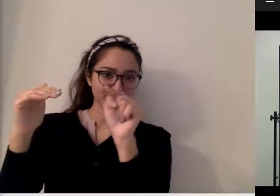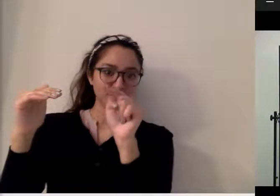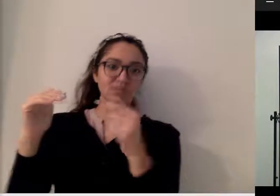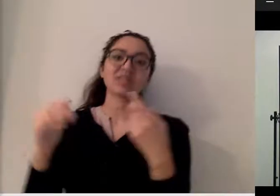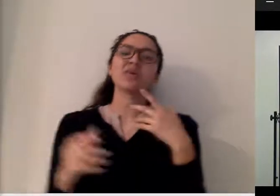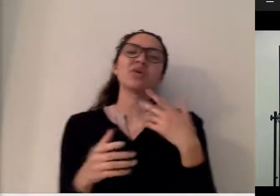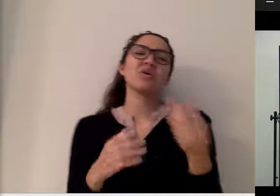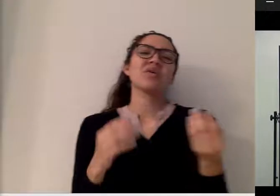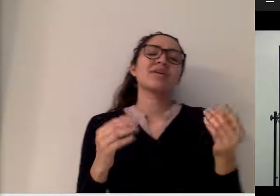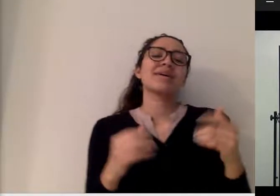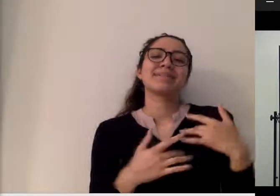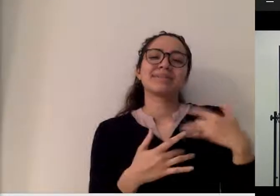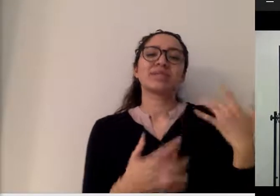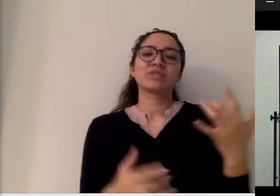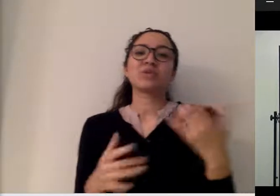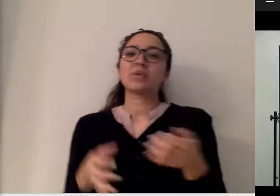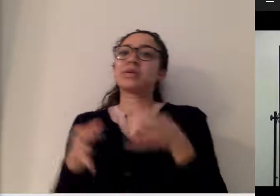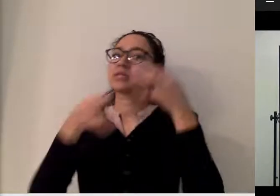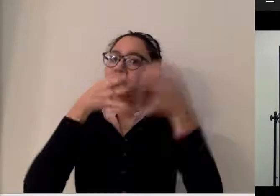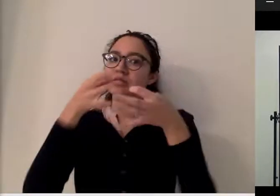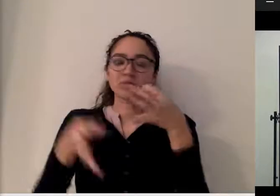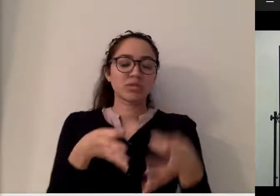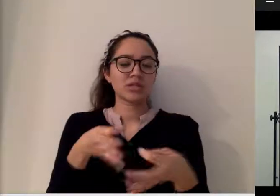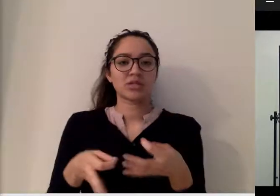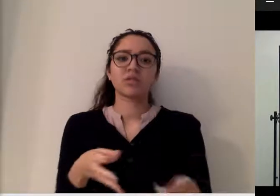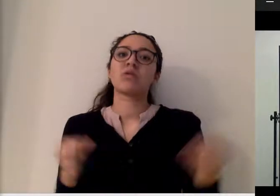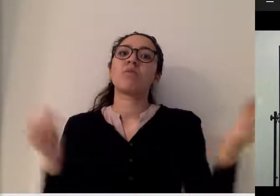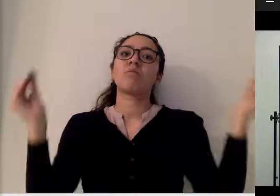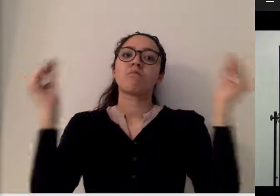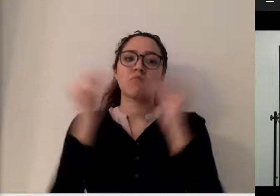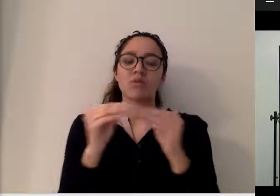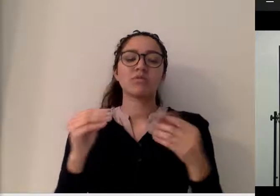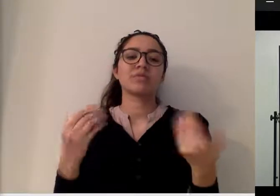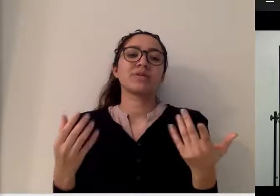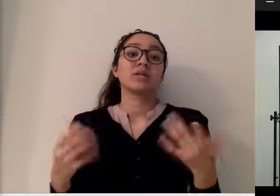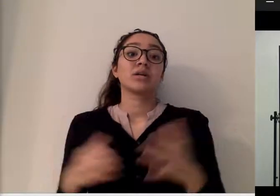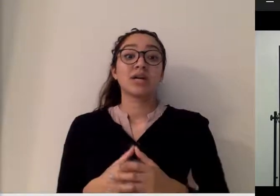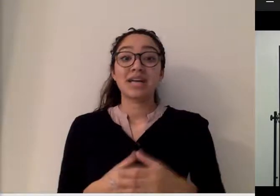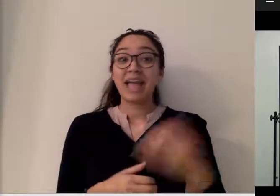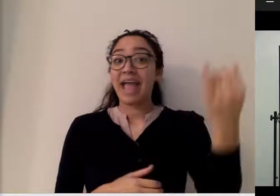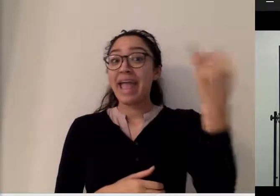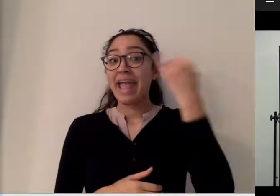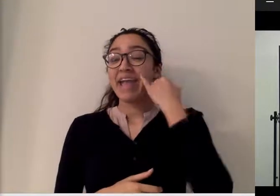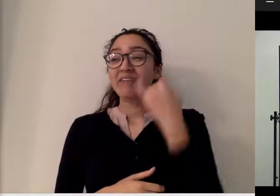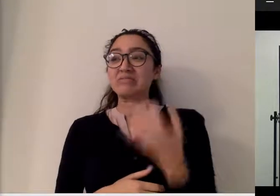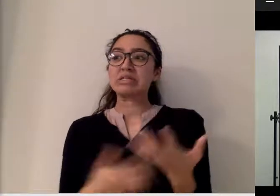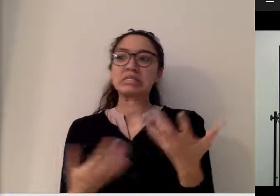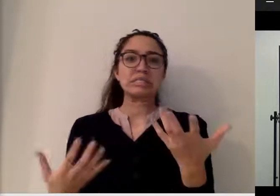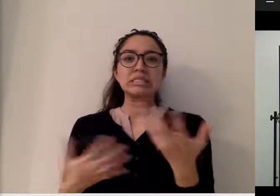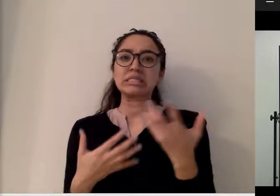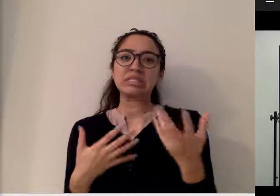very early, and that is, when in doubt, write it down. That's my rule for note-taking.